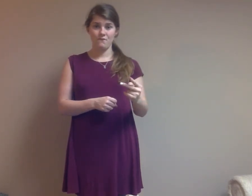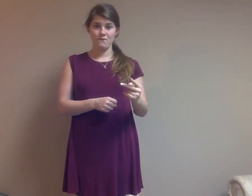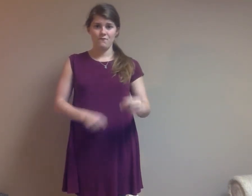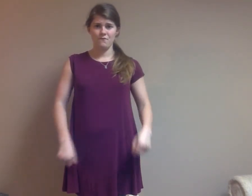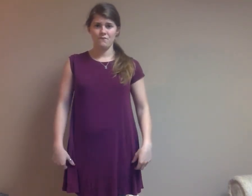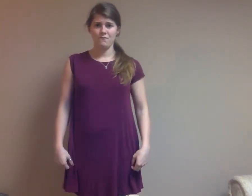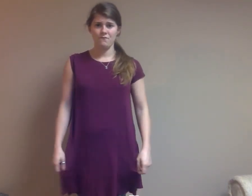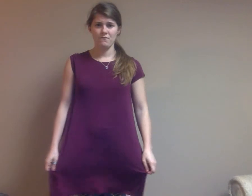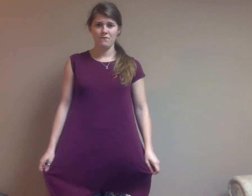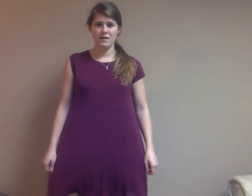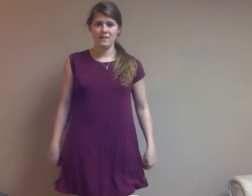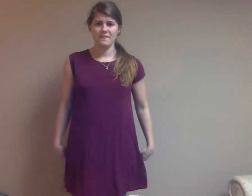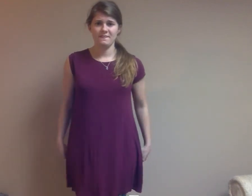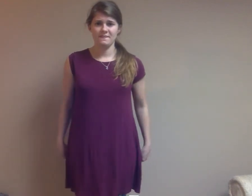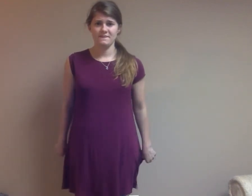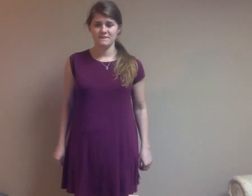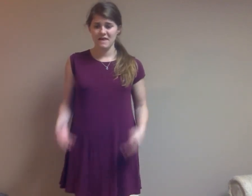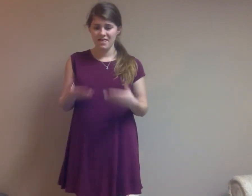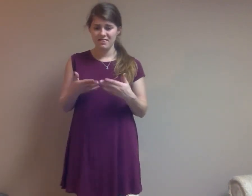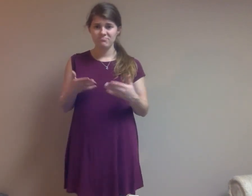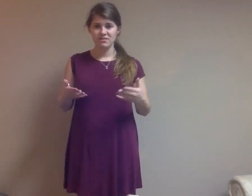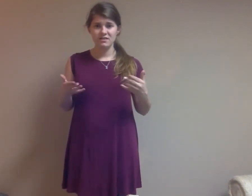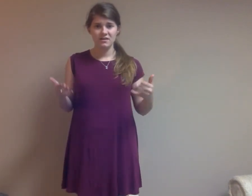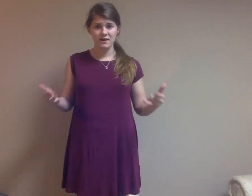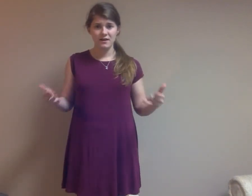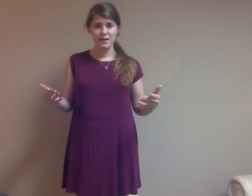too. But... you're saying that tomorrow. You're supposed to be doing your bed.